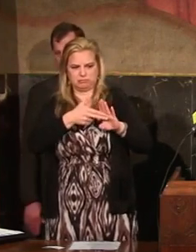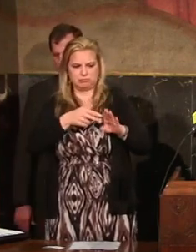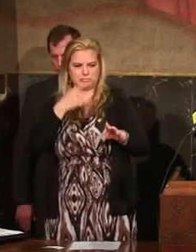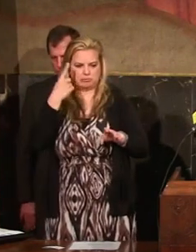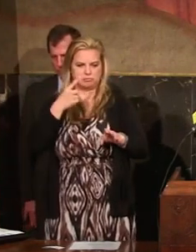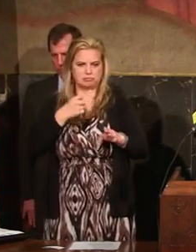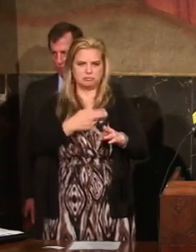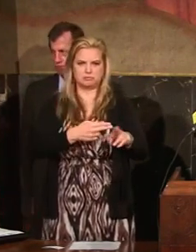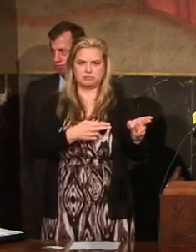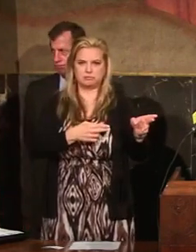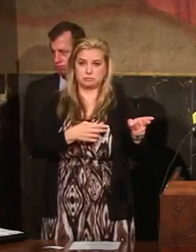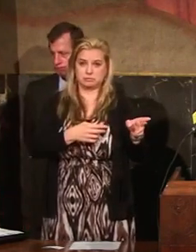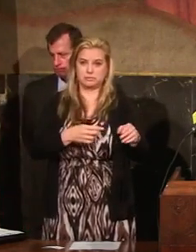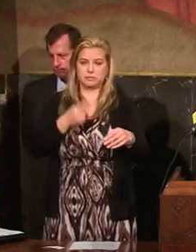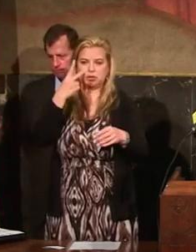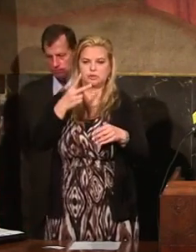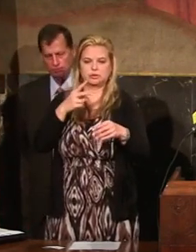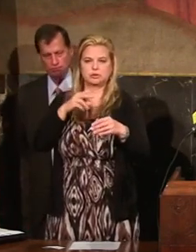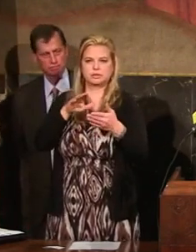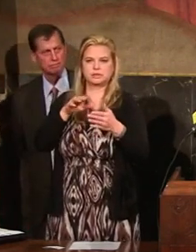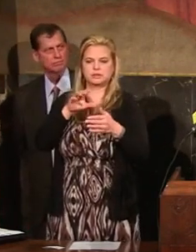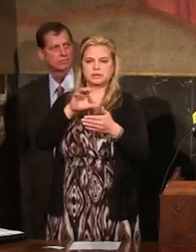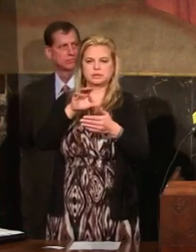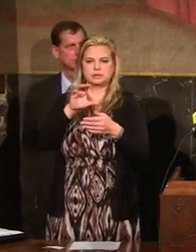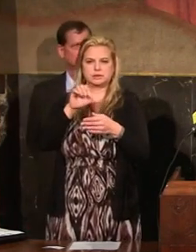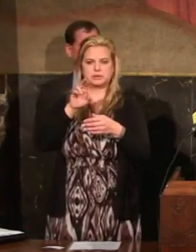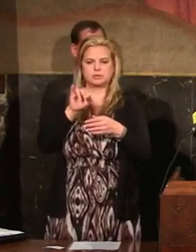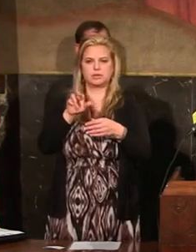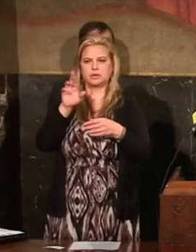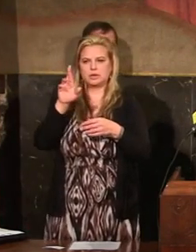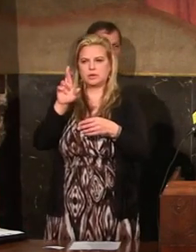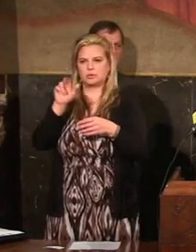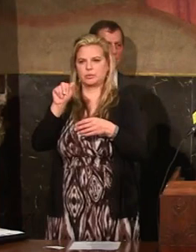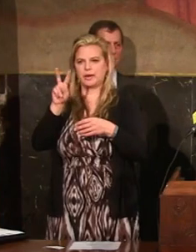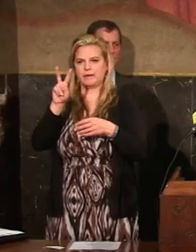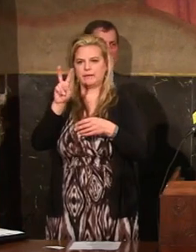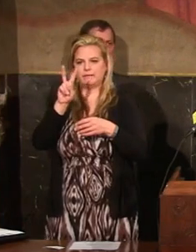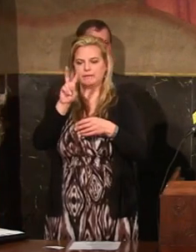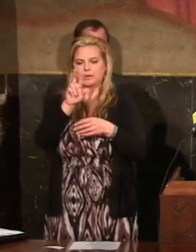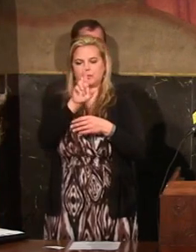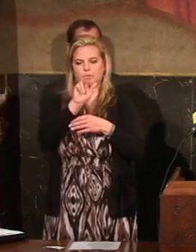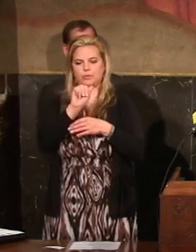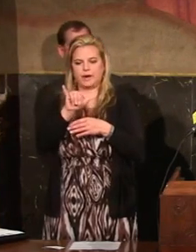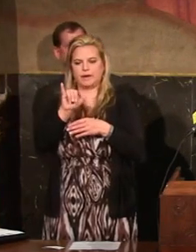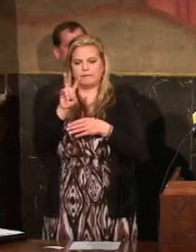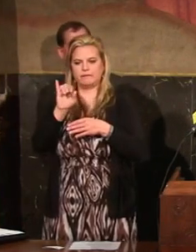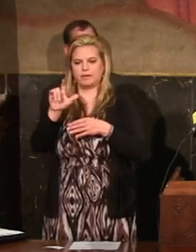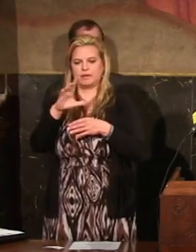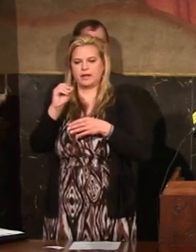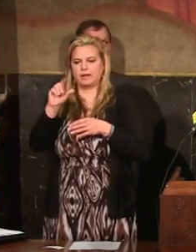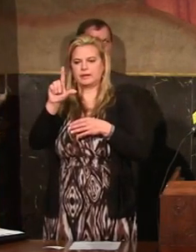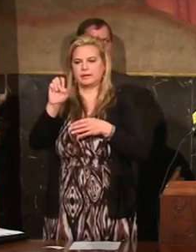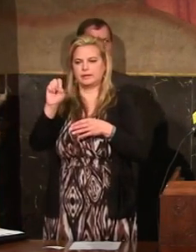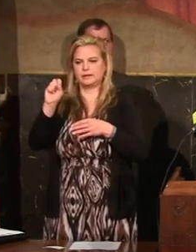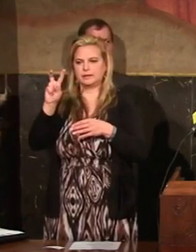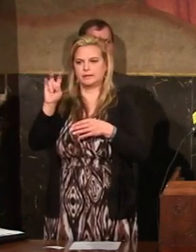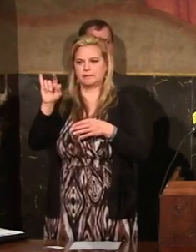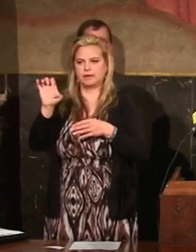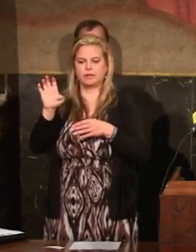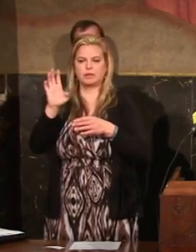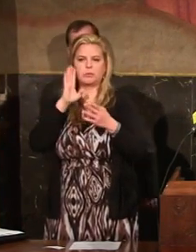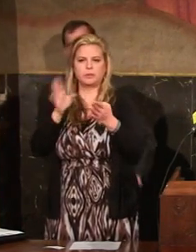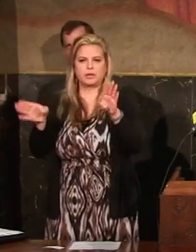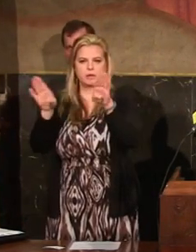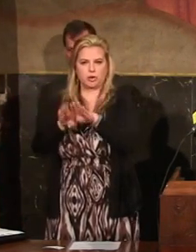cemeteries, one at Rayville, Louisiana, and the other at Leesville near Fort Polk, be closed, the state would